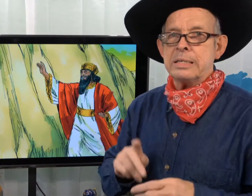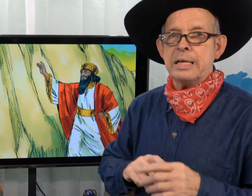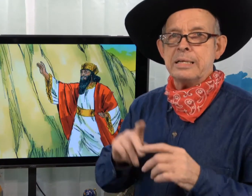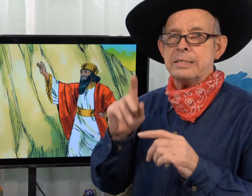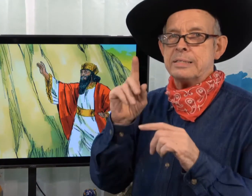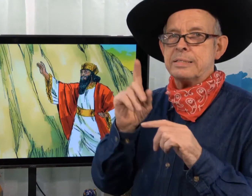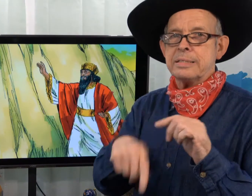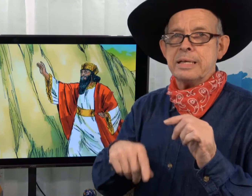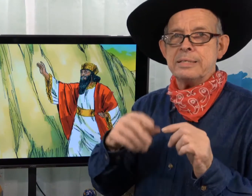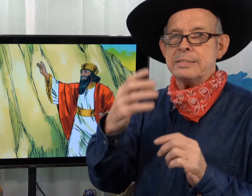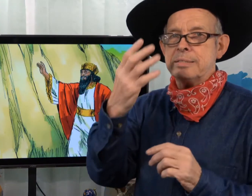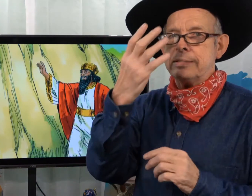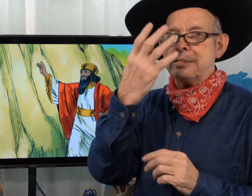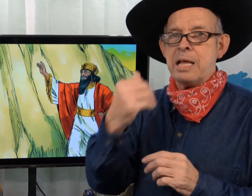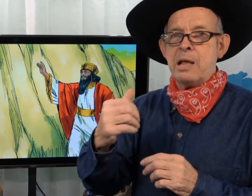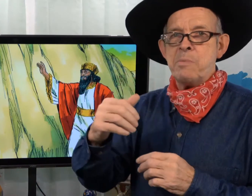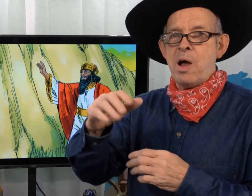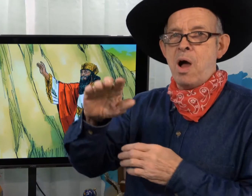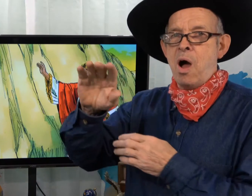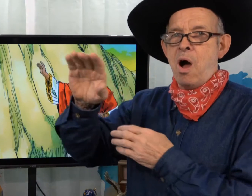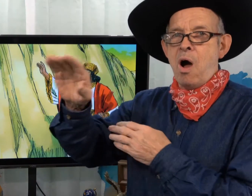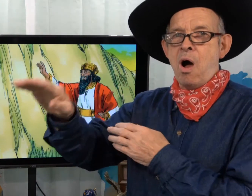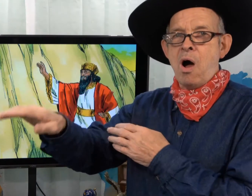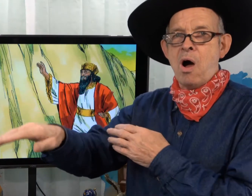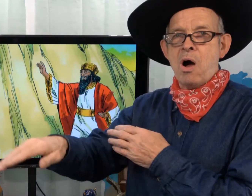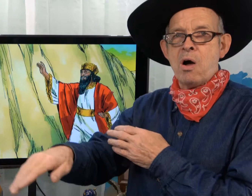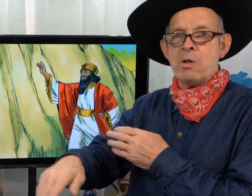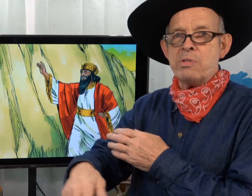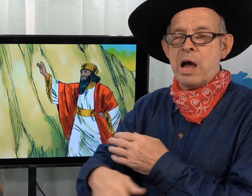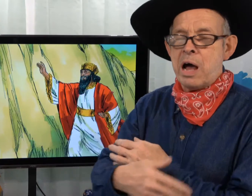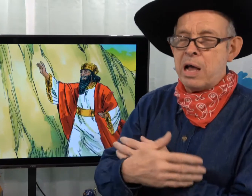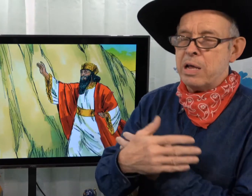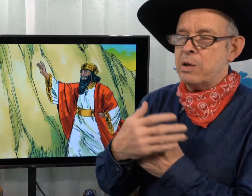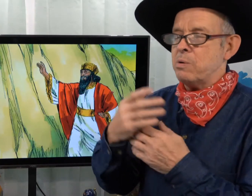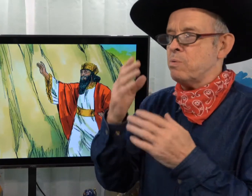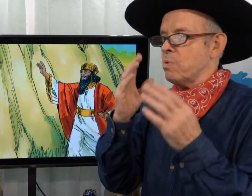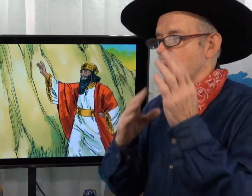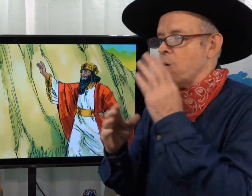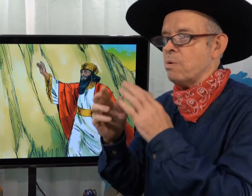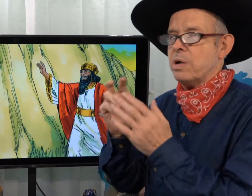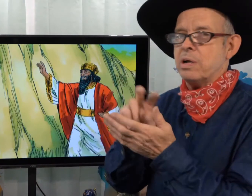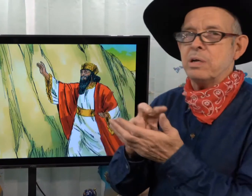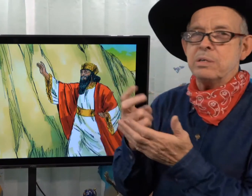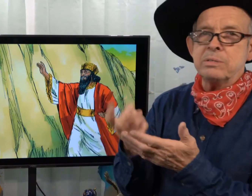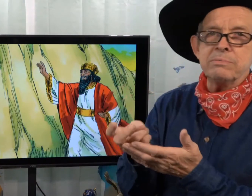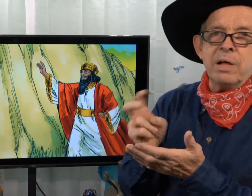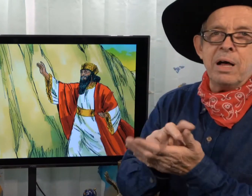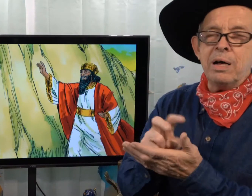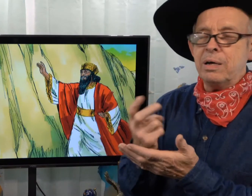King can save all thy weary